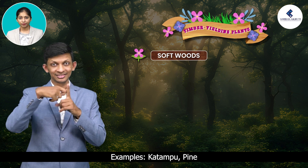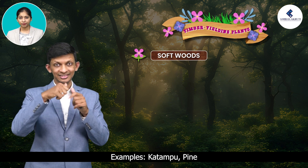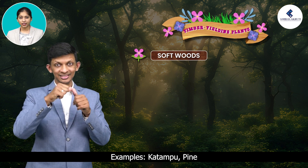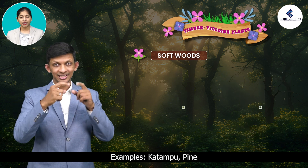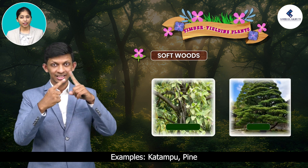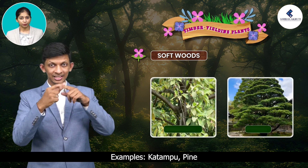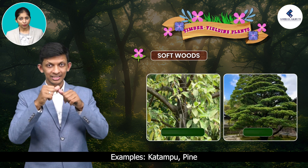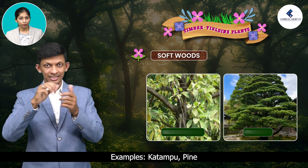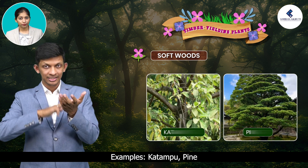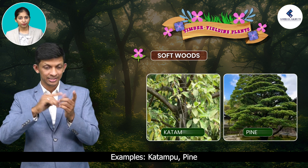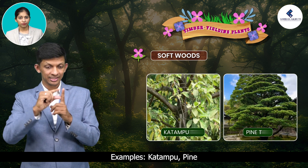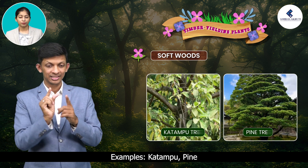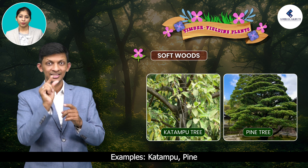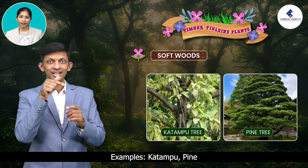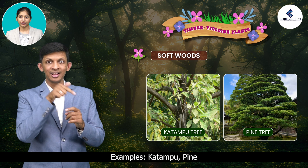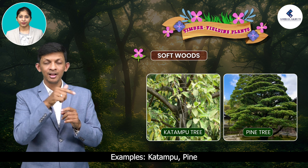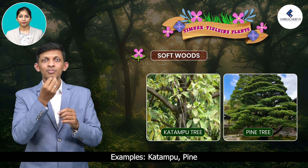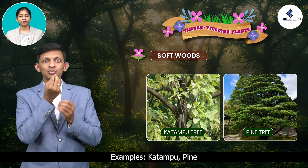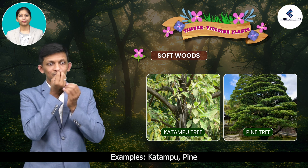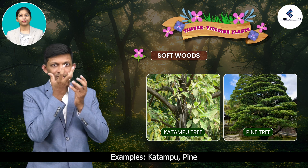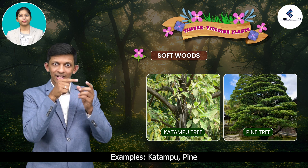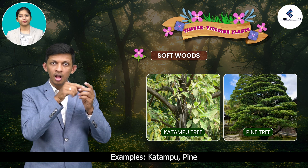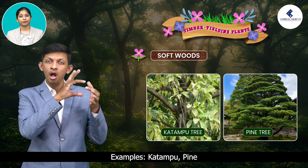Examples: catambu, pine.